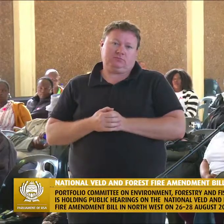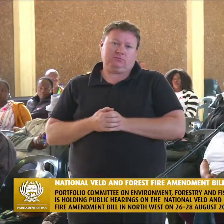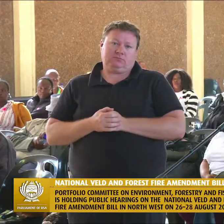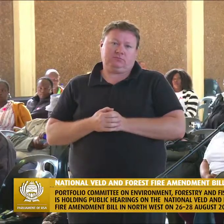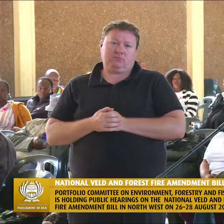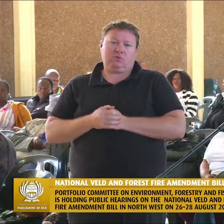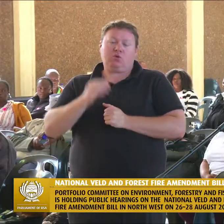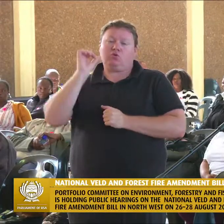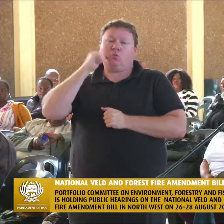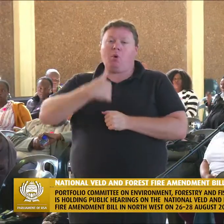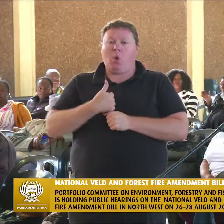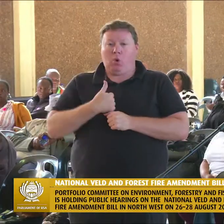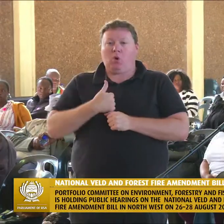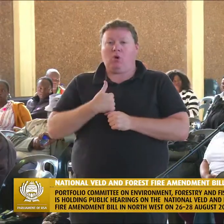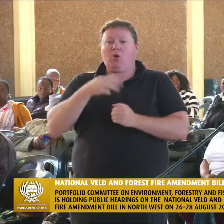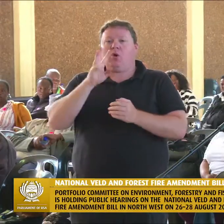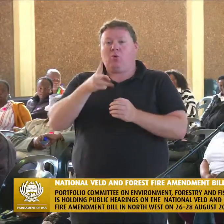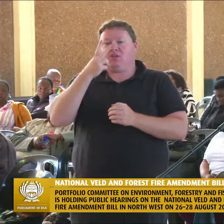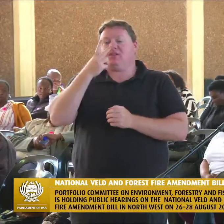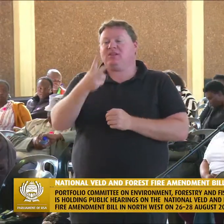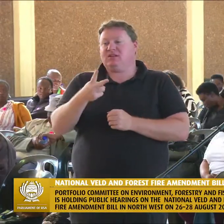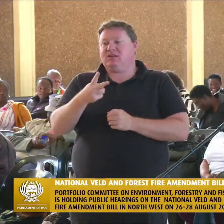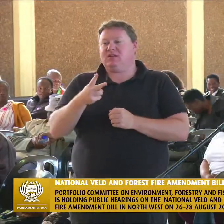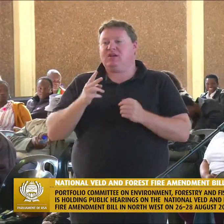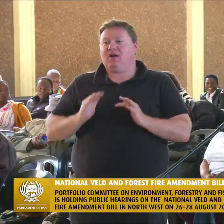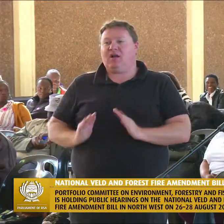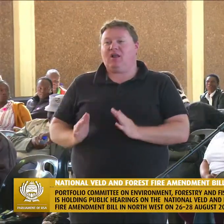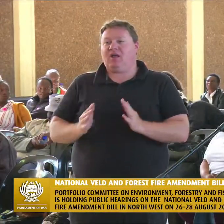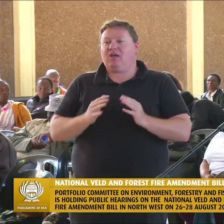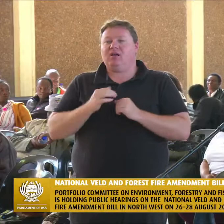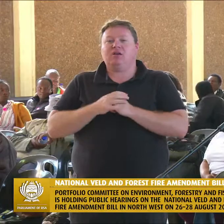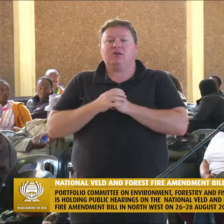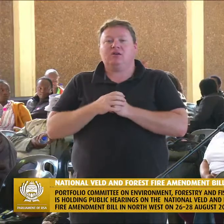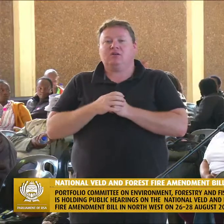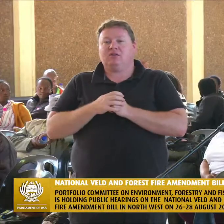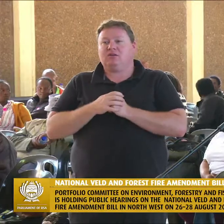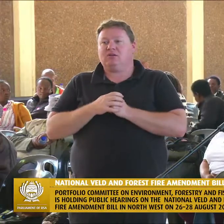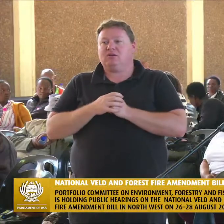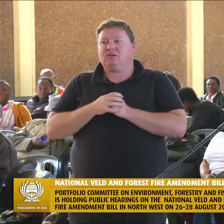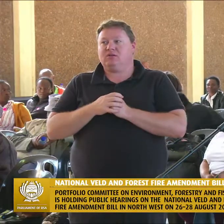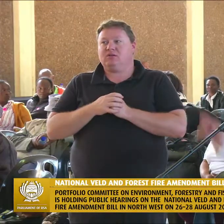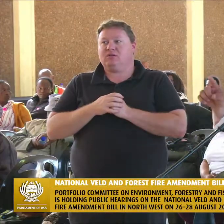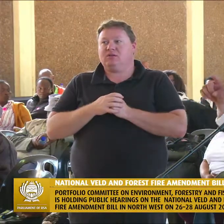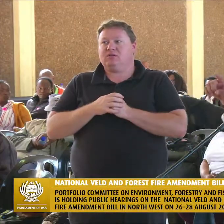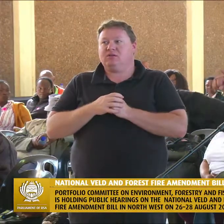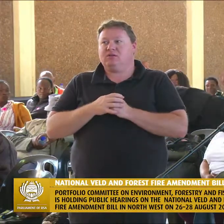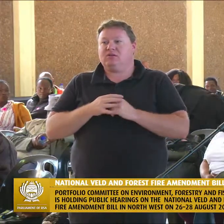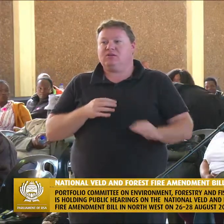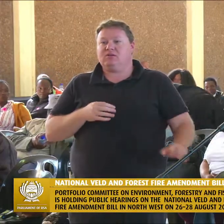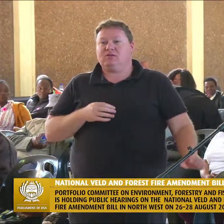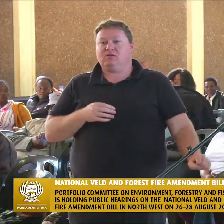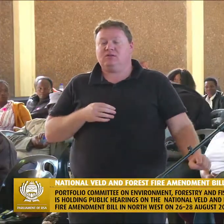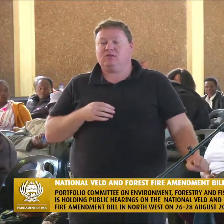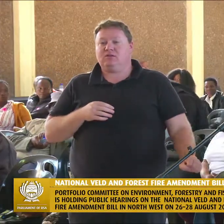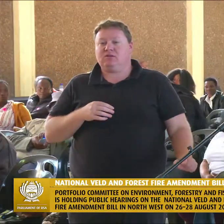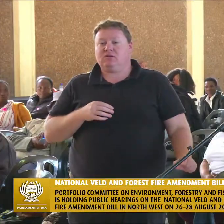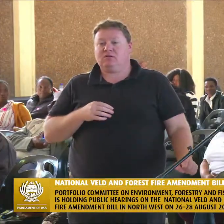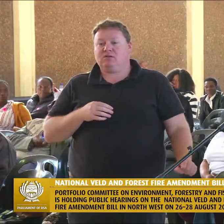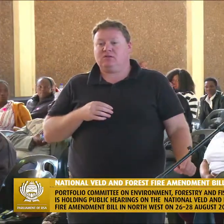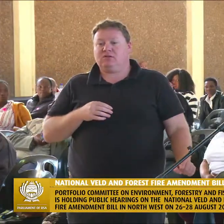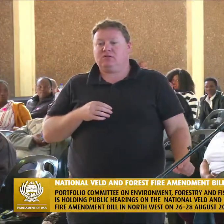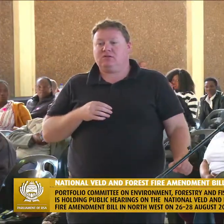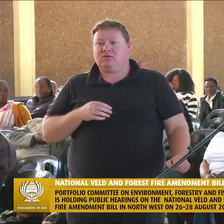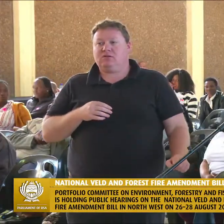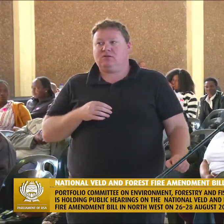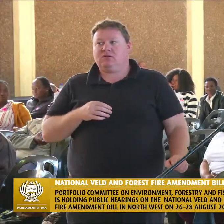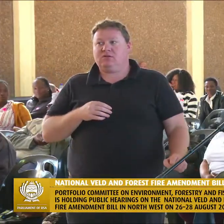tomorrow you will see now they are now going to hate me more because now i'm i'm i'm trending